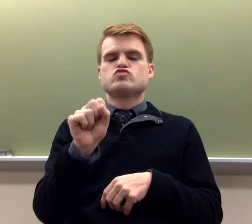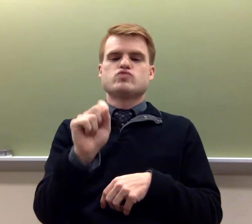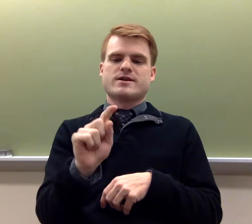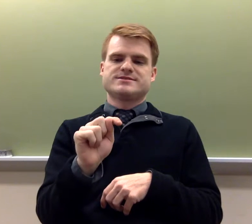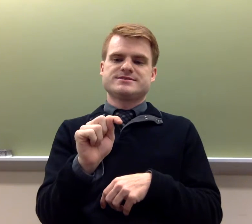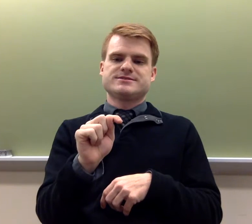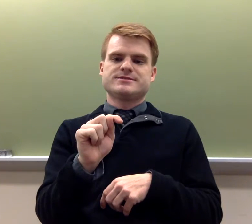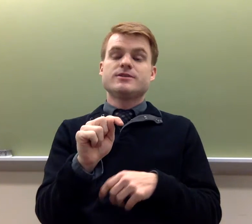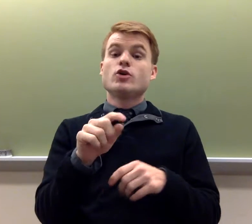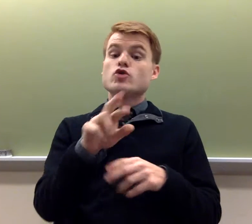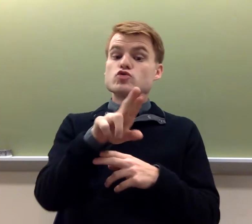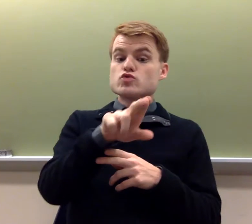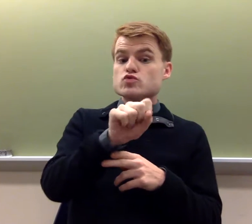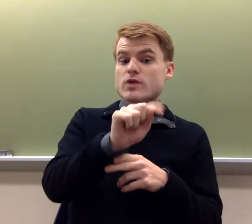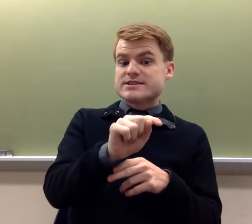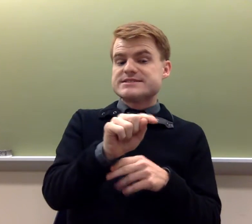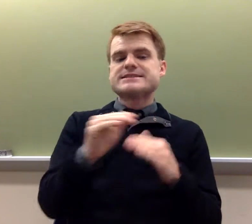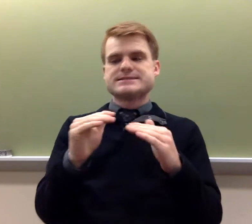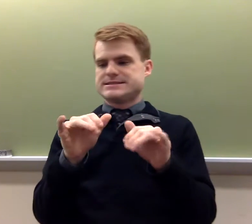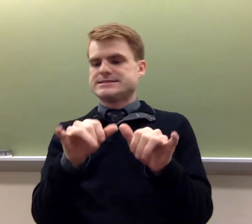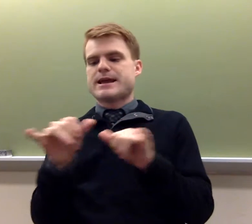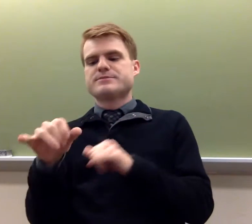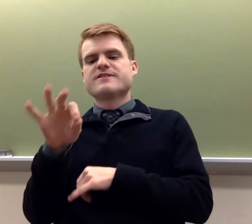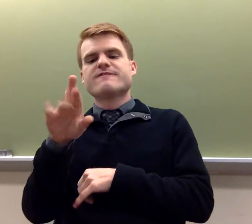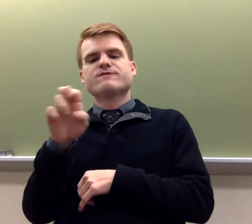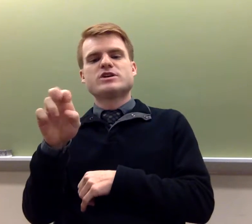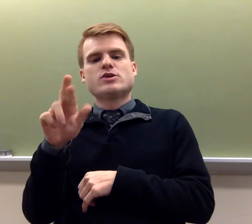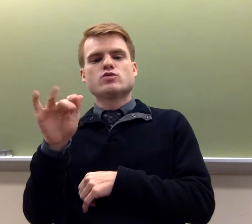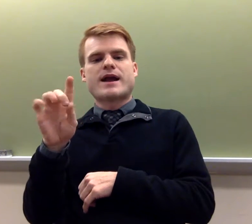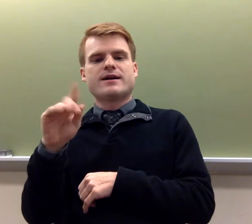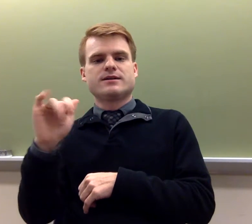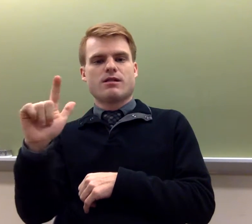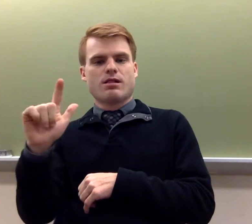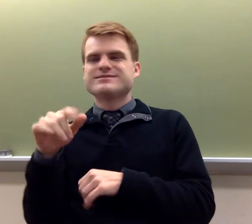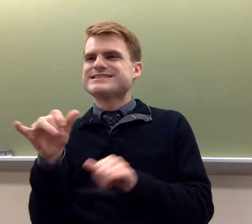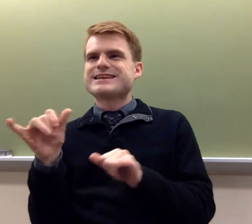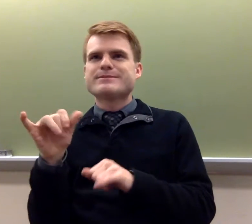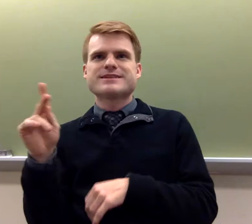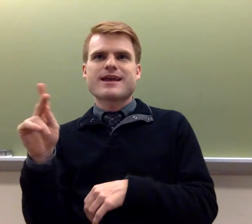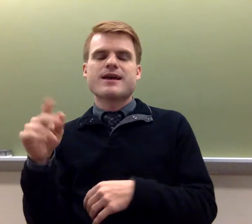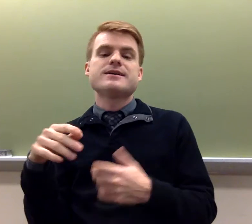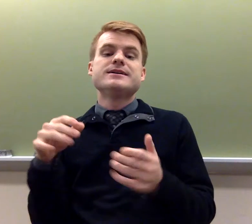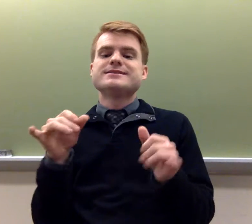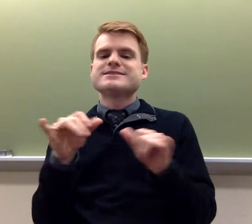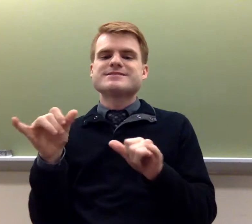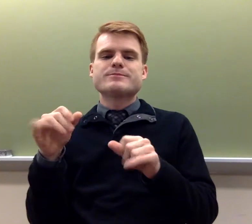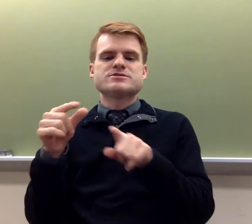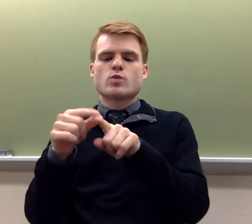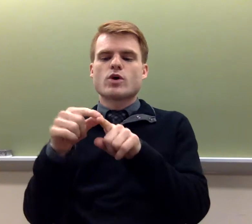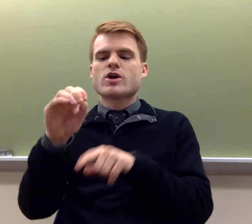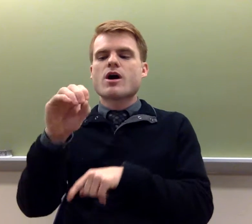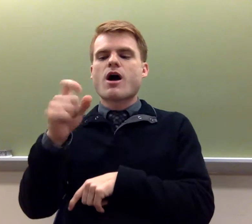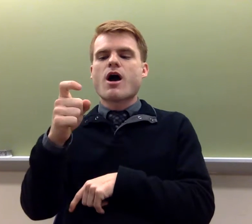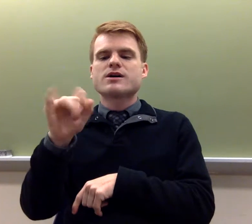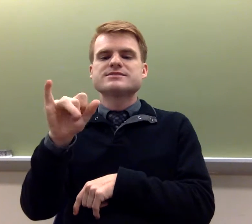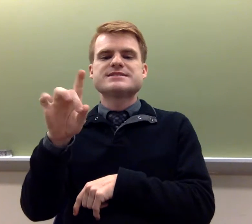as a free radical. It's the same as decay. It's the same as the word oxidation or oxidant.